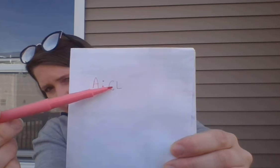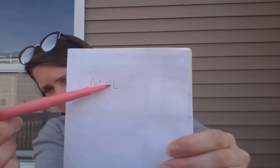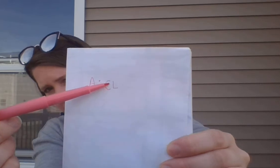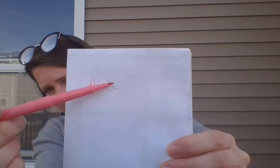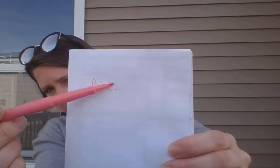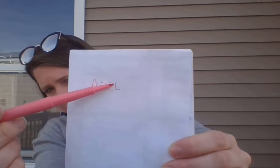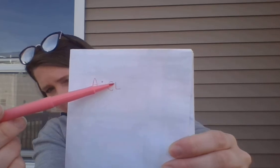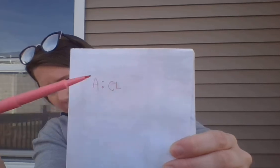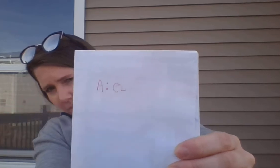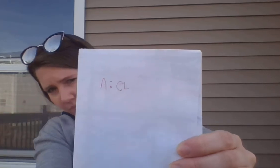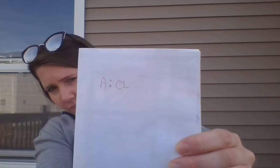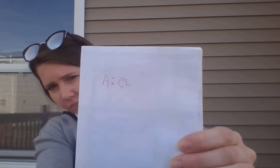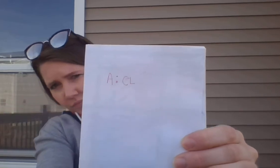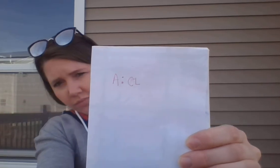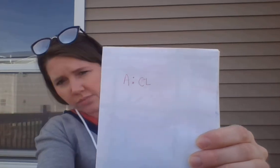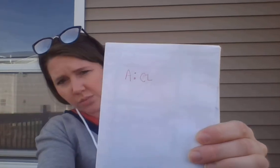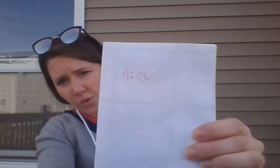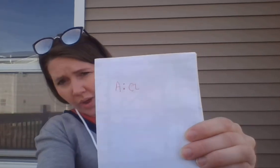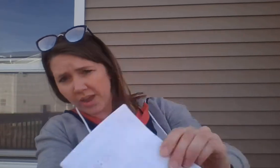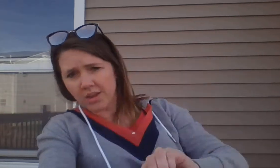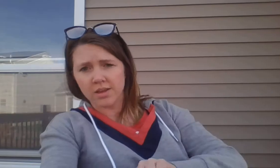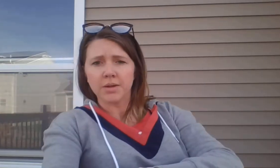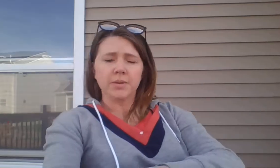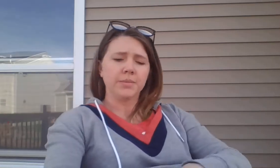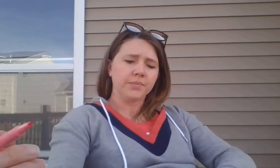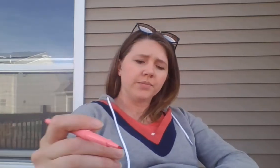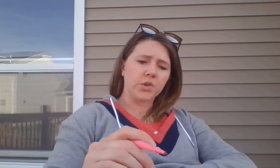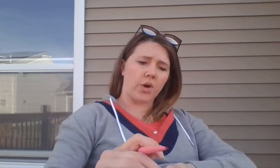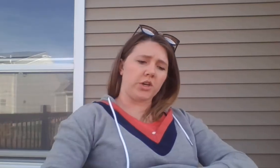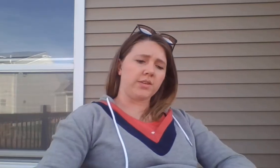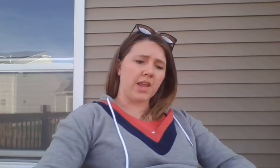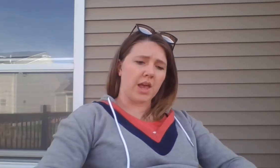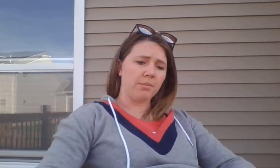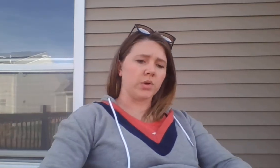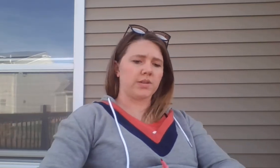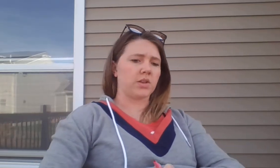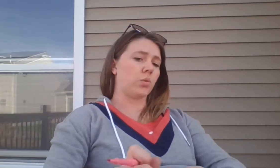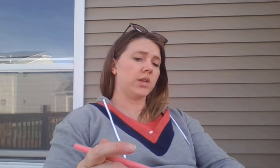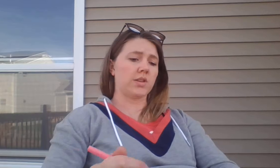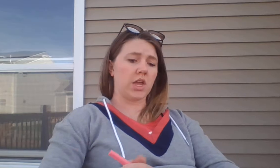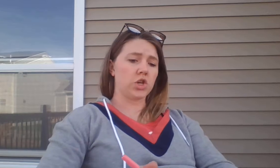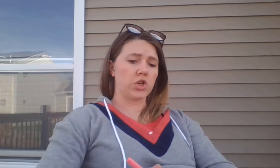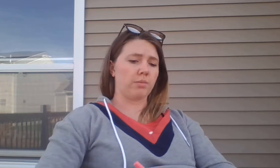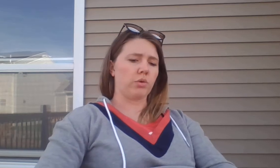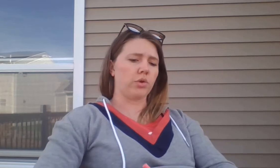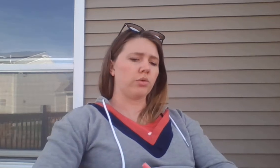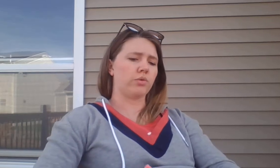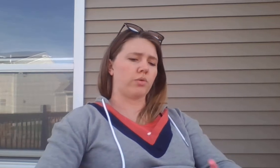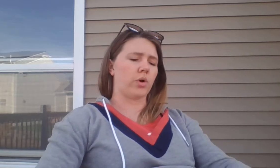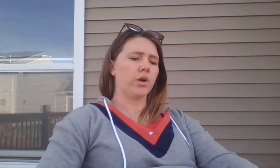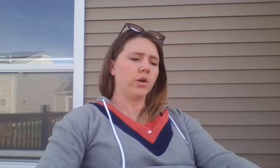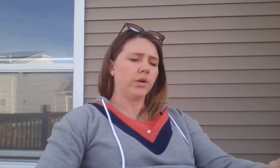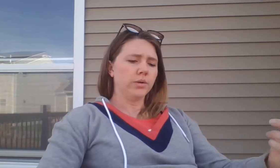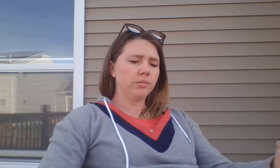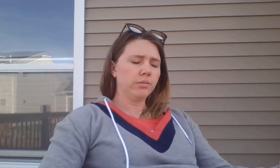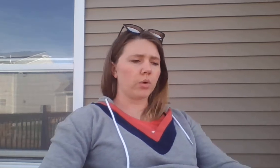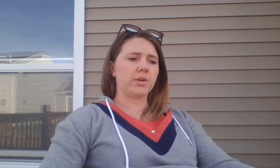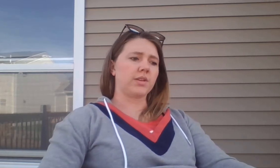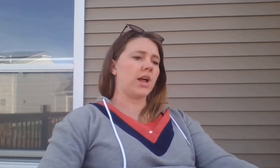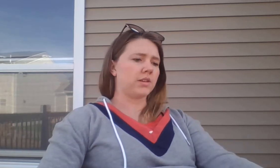and the classifier. Okay, so on your exam, when it says, what is the hand shape you use for, or what is the